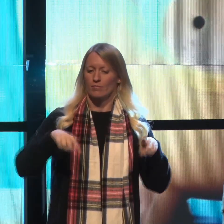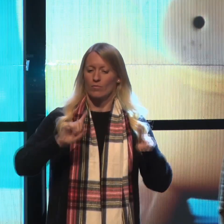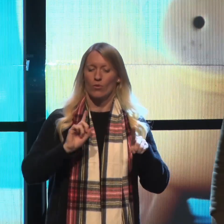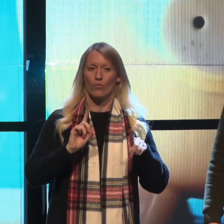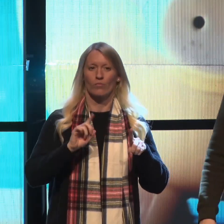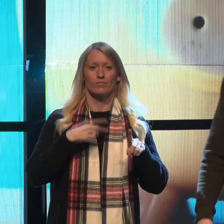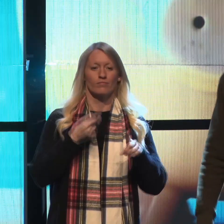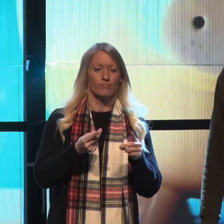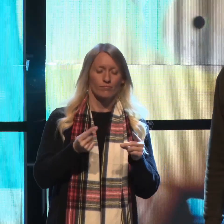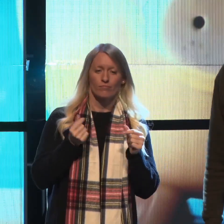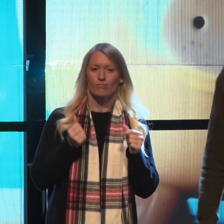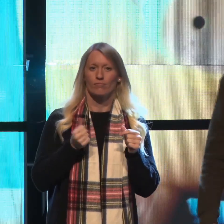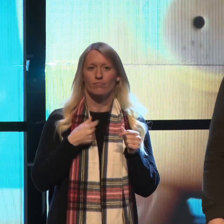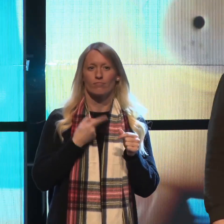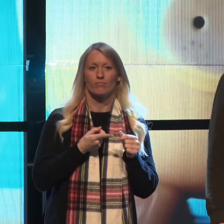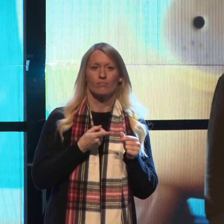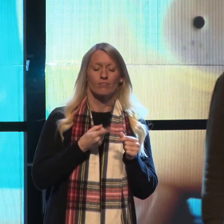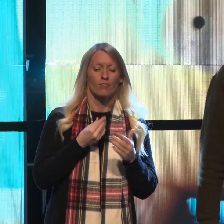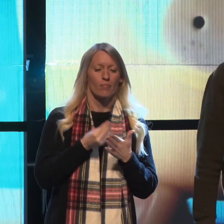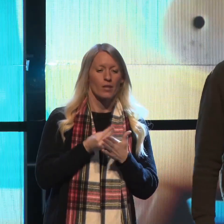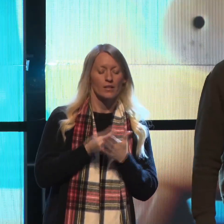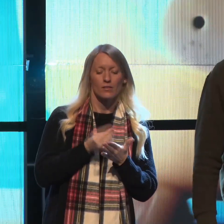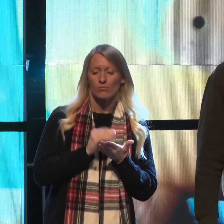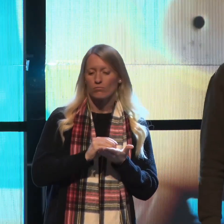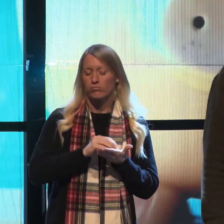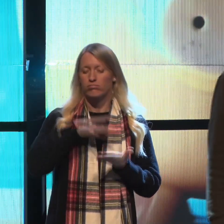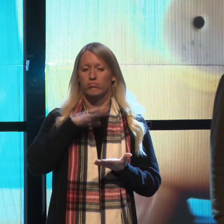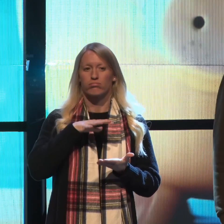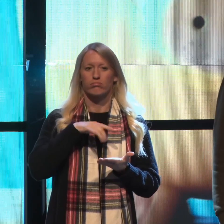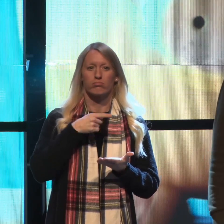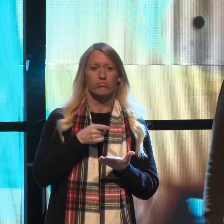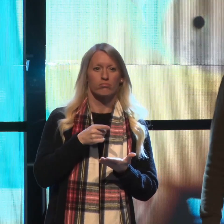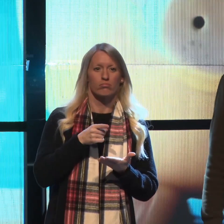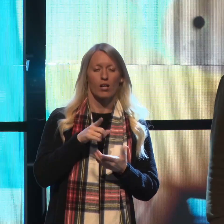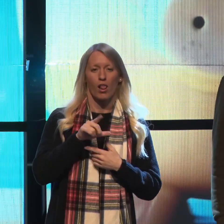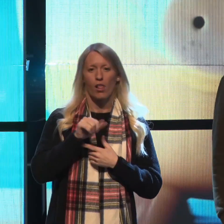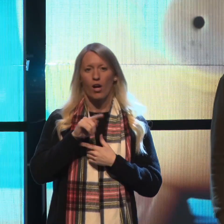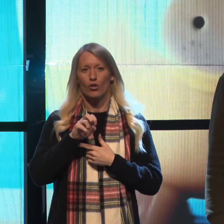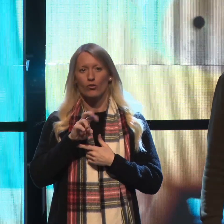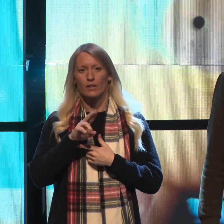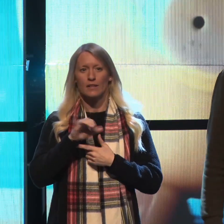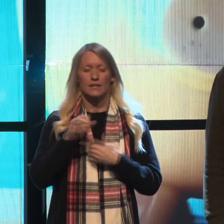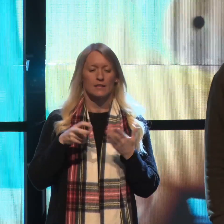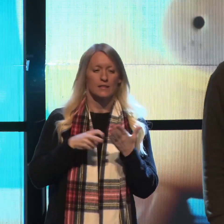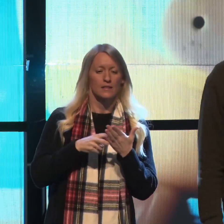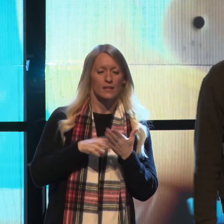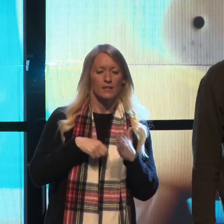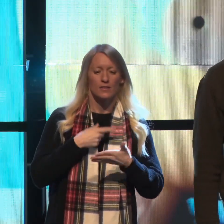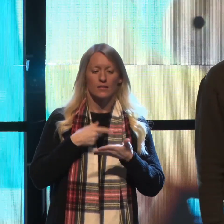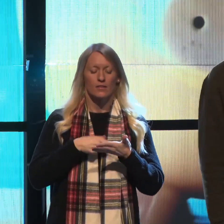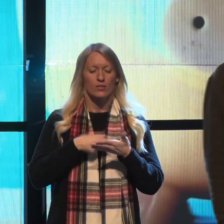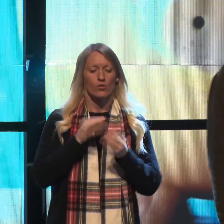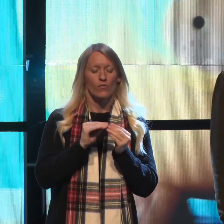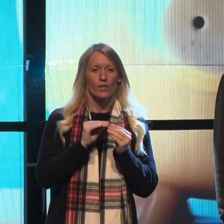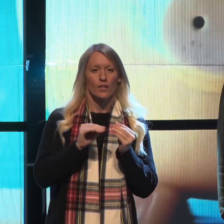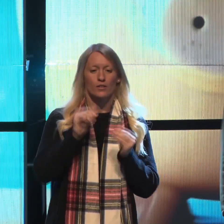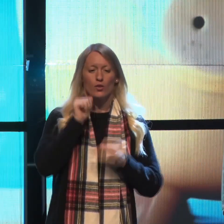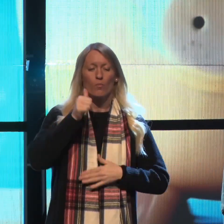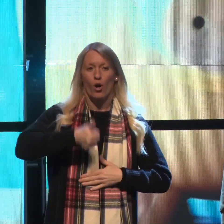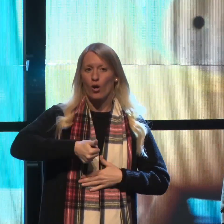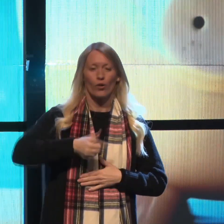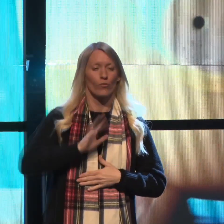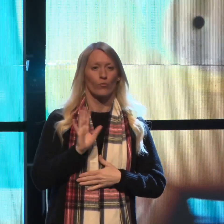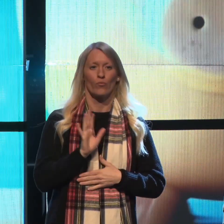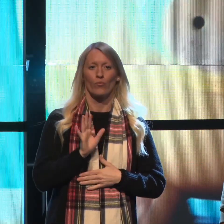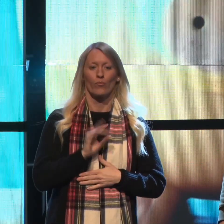lottery tickets and get rich quick and this will fix my problem tomorrow. It just doesn't work that way. It's just